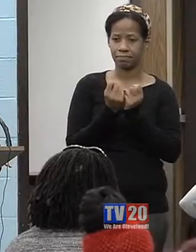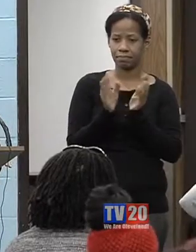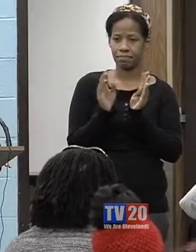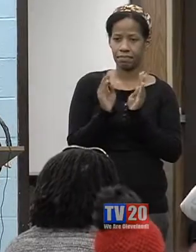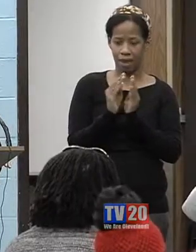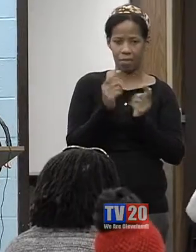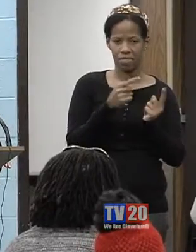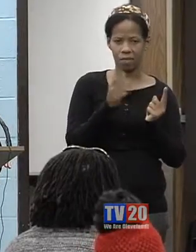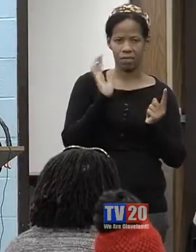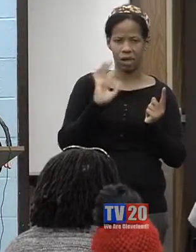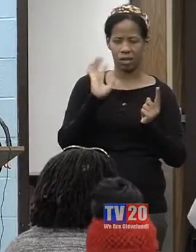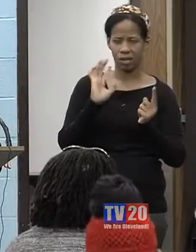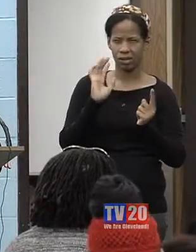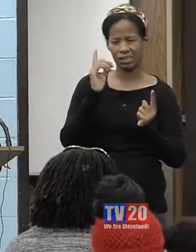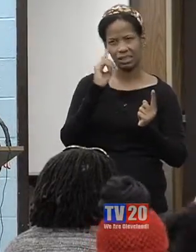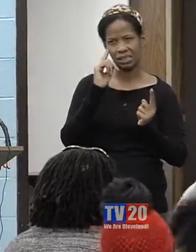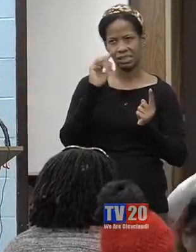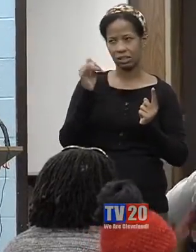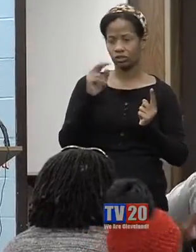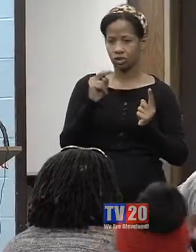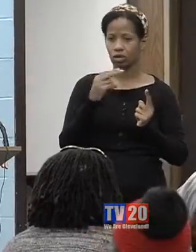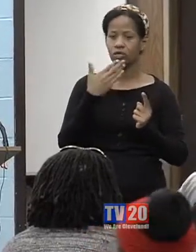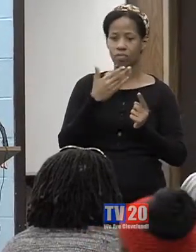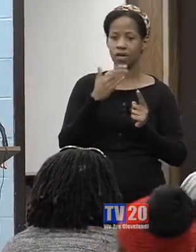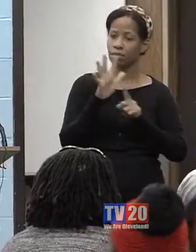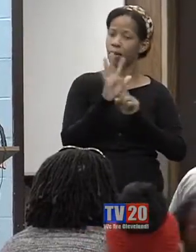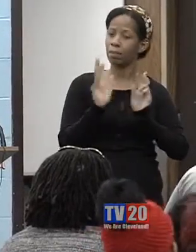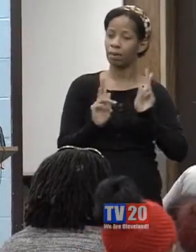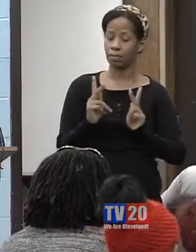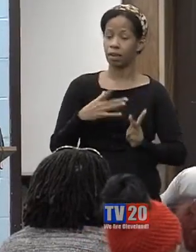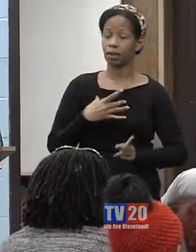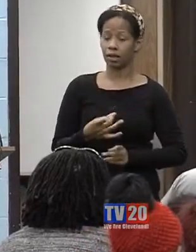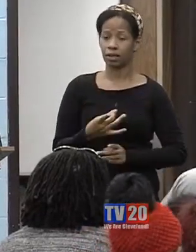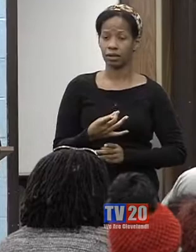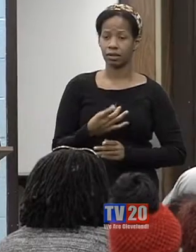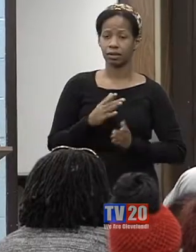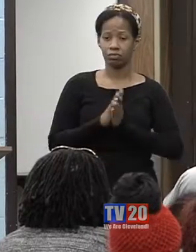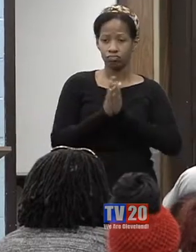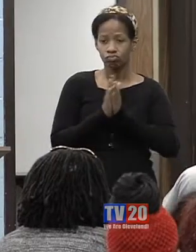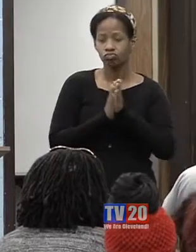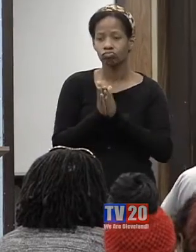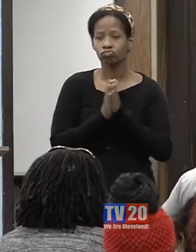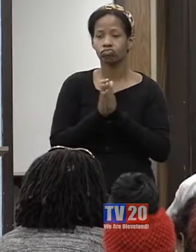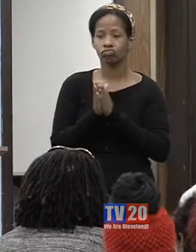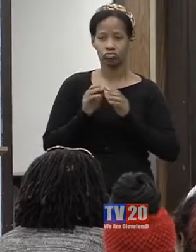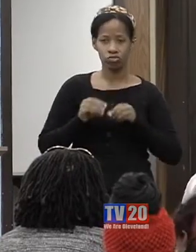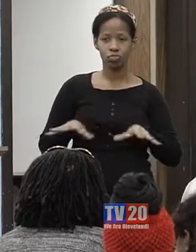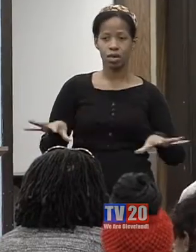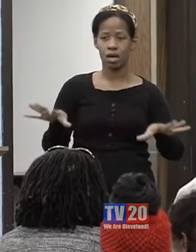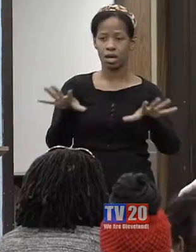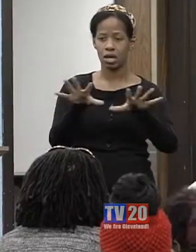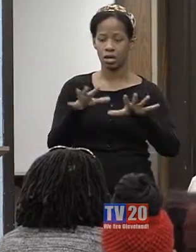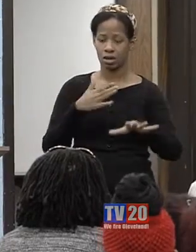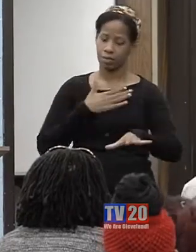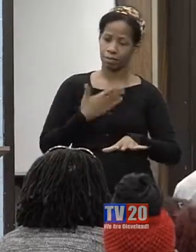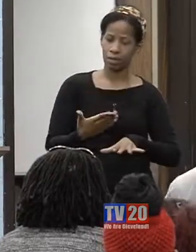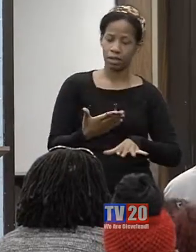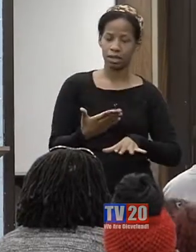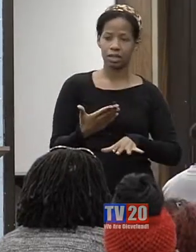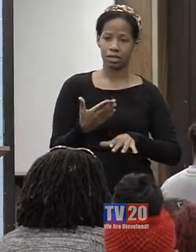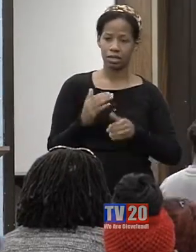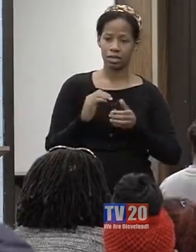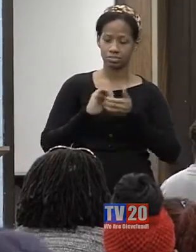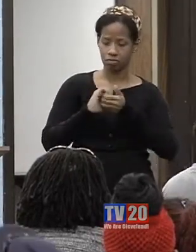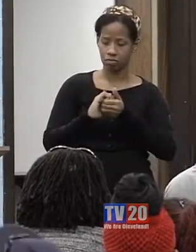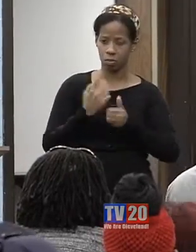Tom, we became big, big fans of theirs. Their energy is contagious. Their willingness to